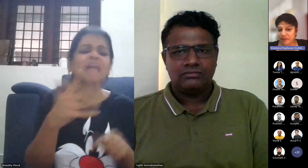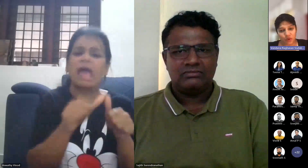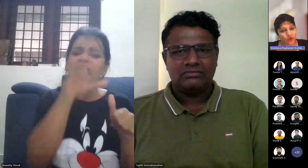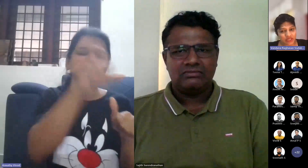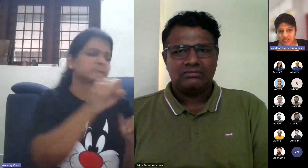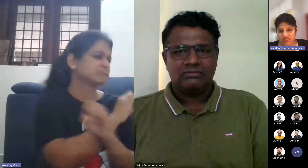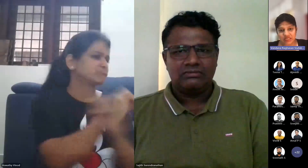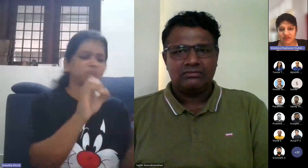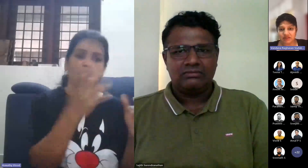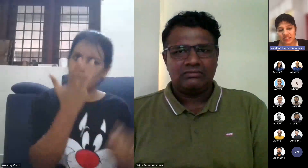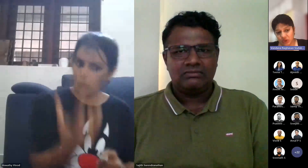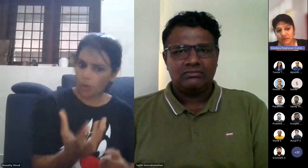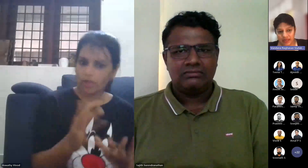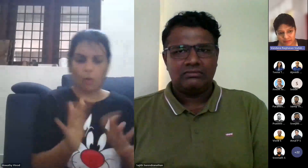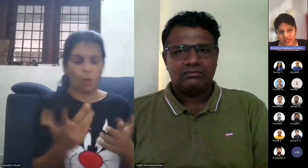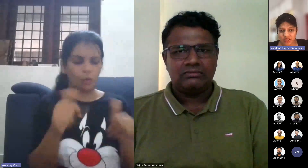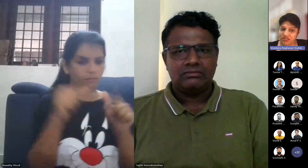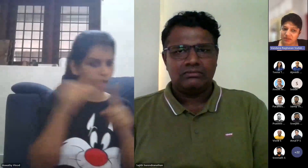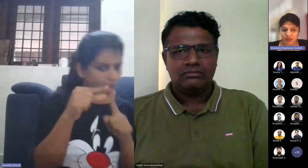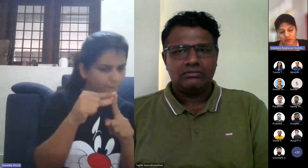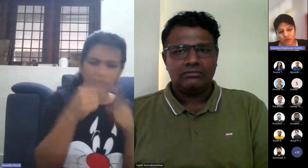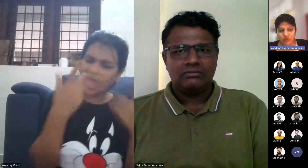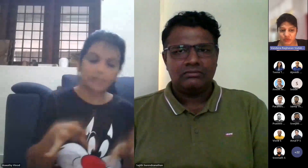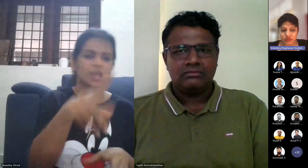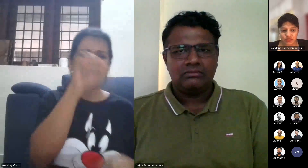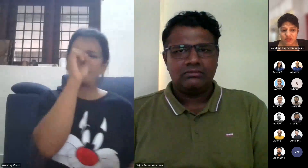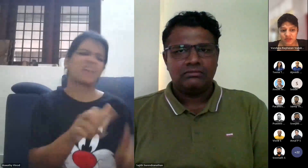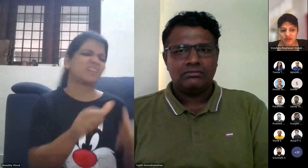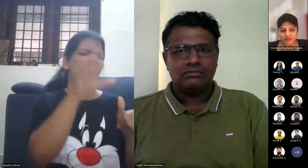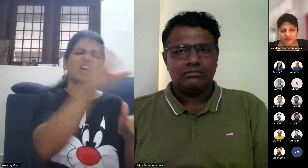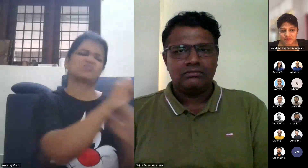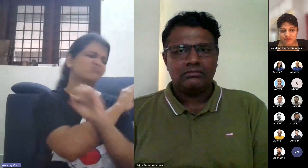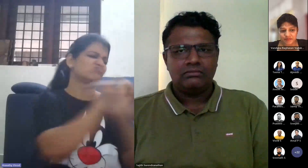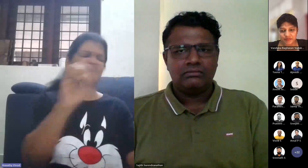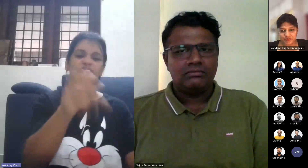Can be a product, need not be an application, can be a product.